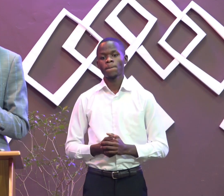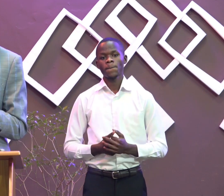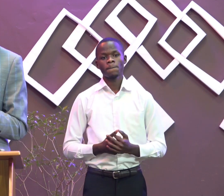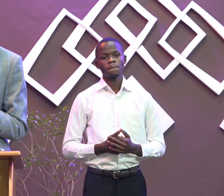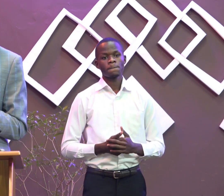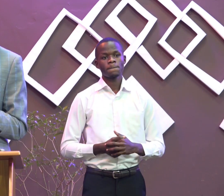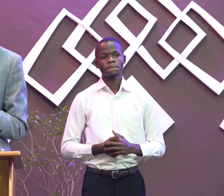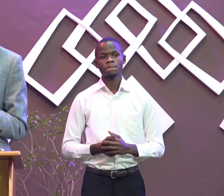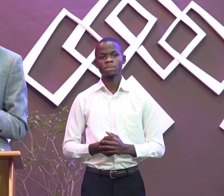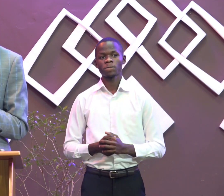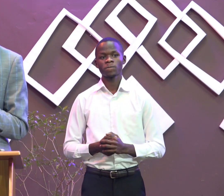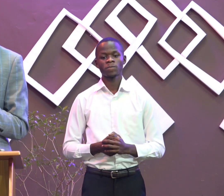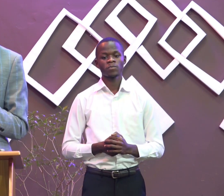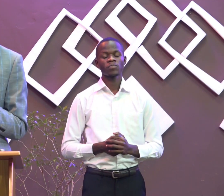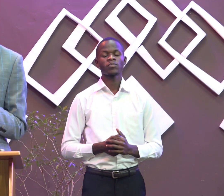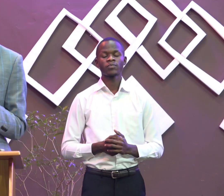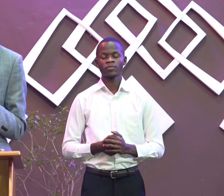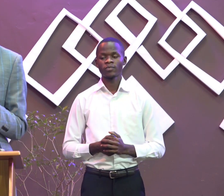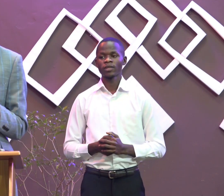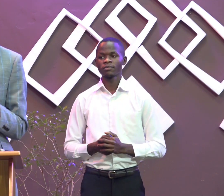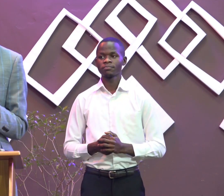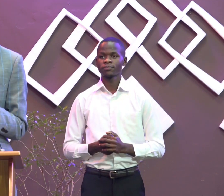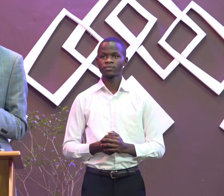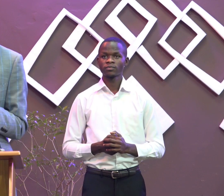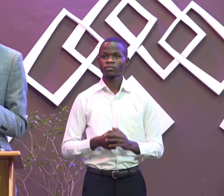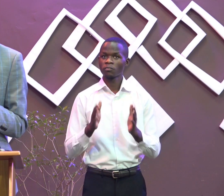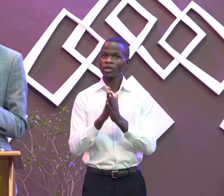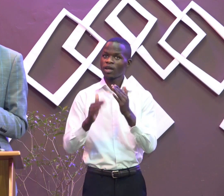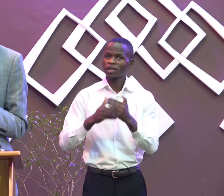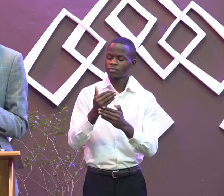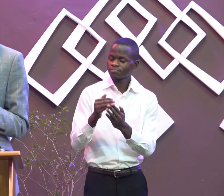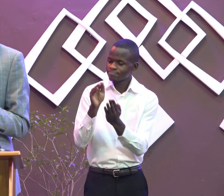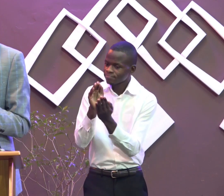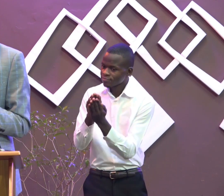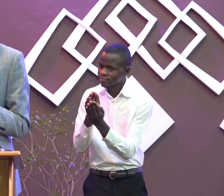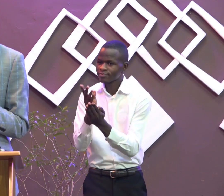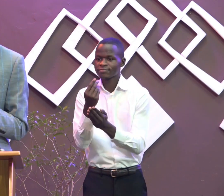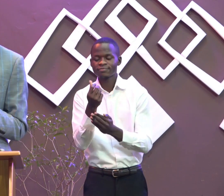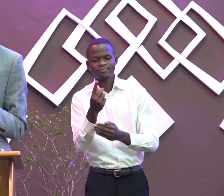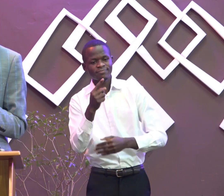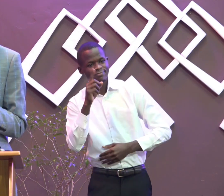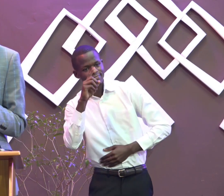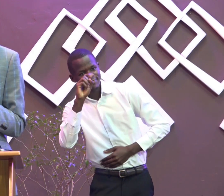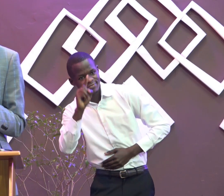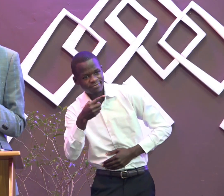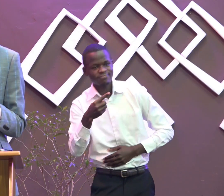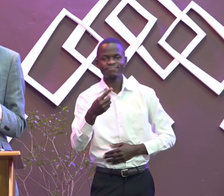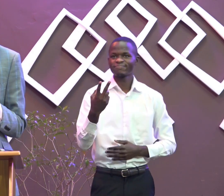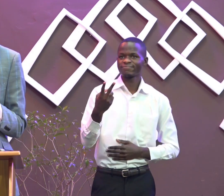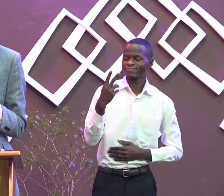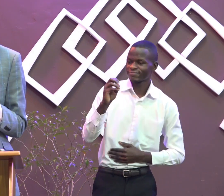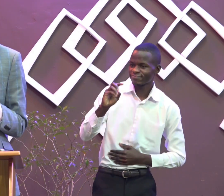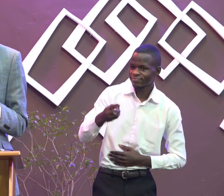get a checkbook that we can withdraw any money from there. Ne tutugenda nga tuteekayo obusente mutwalo gumu kitundu bwetutyo bwetyo naye